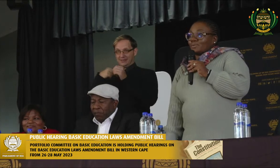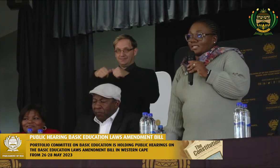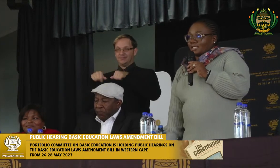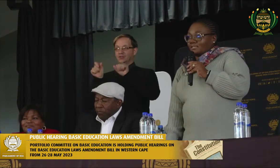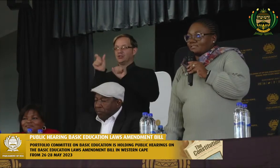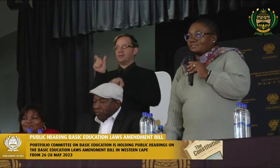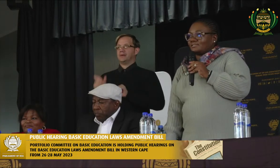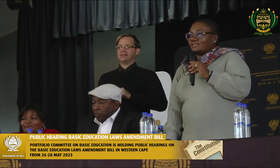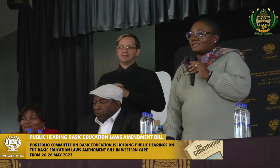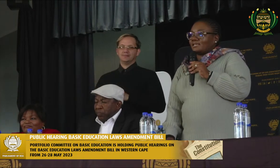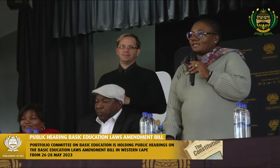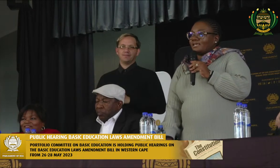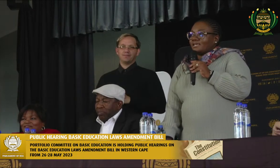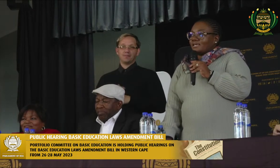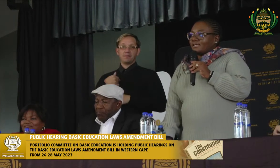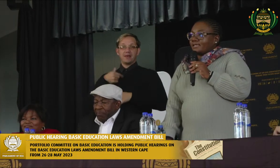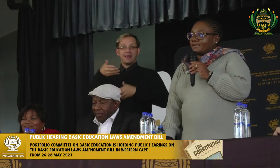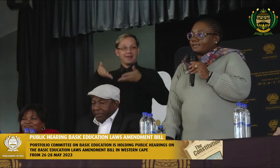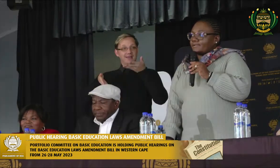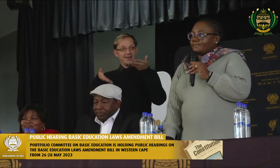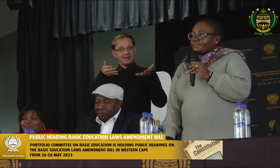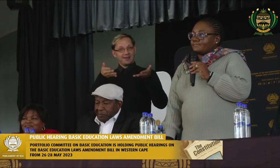It's nice to be here